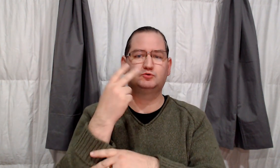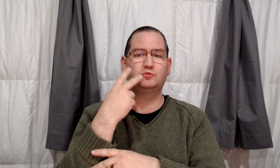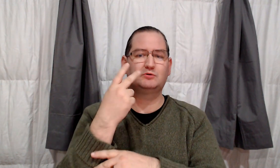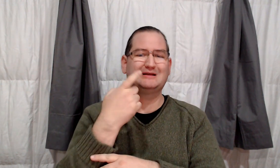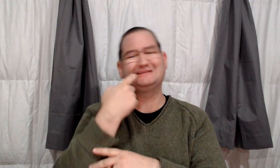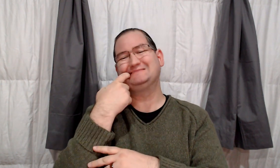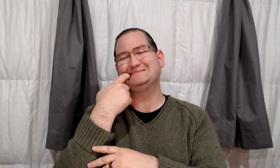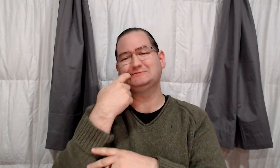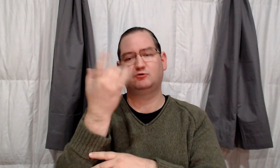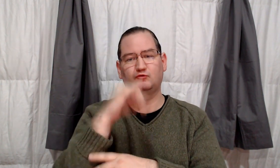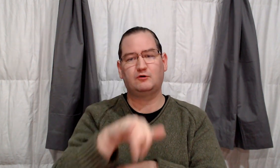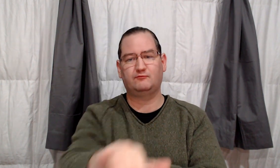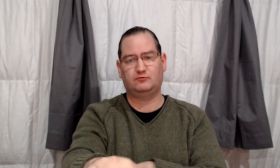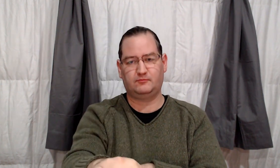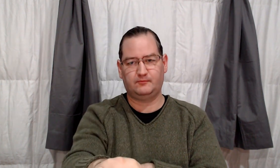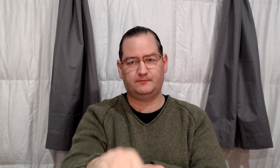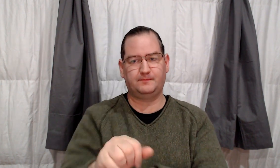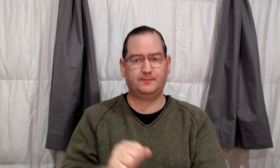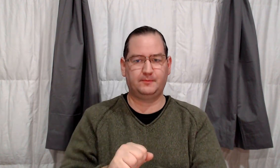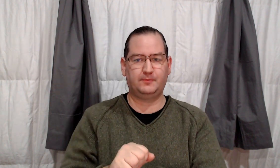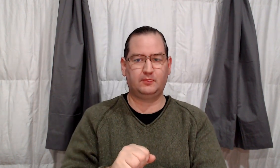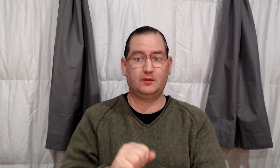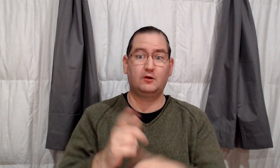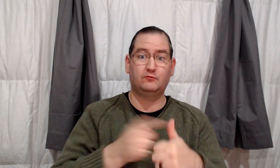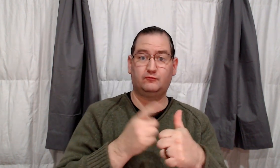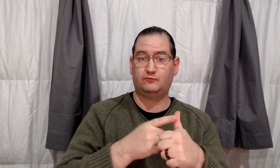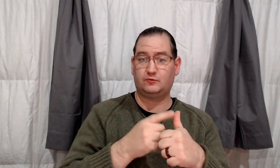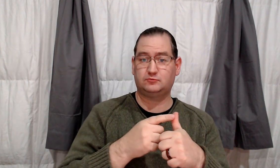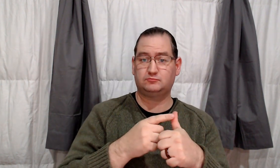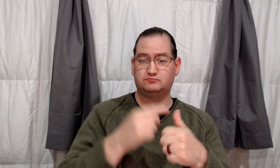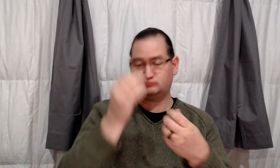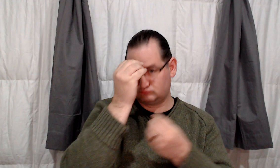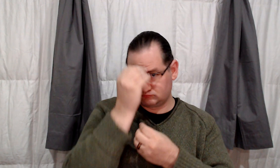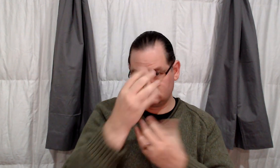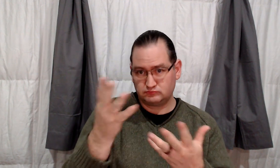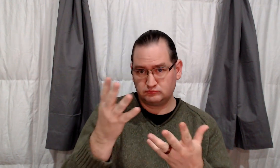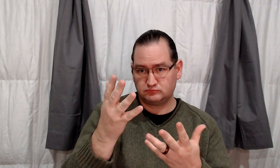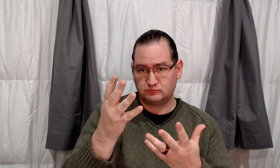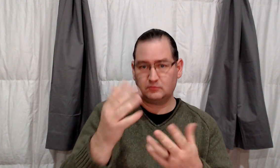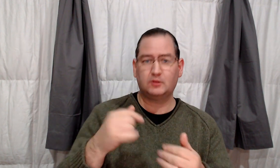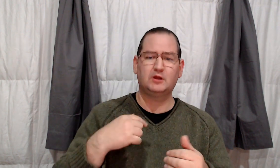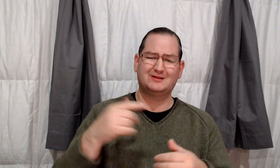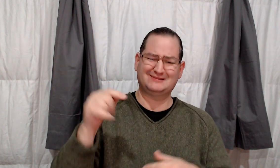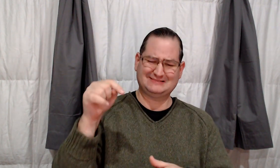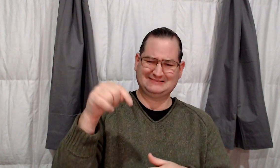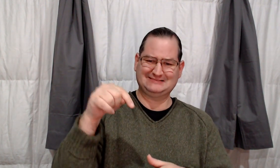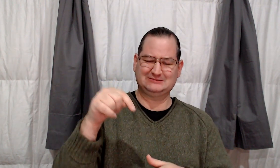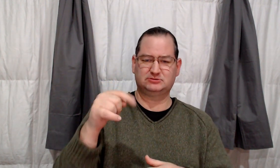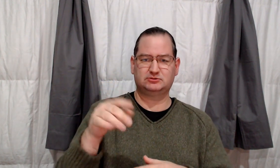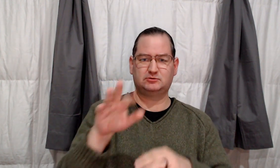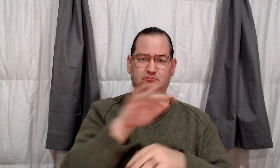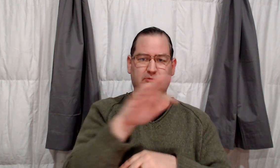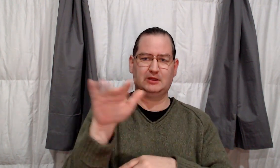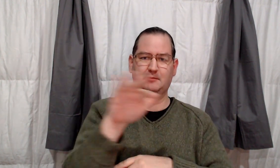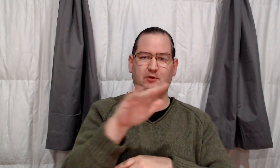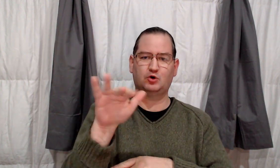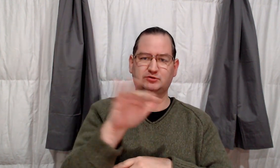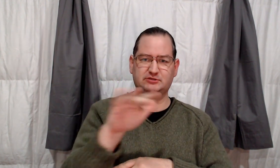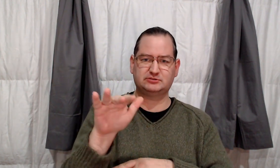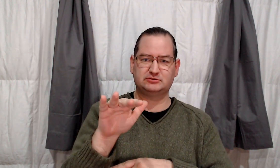Firstly, let me just state the obvious. This is a hypnosis audio, so please don't listen to it